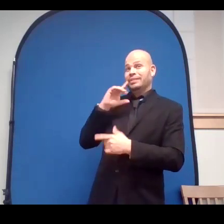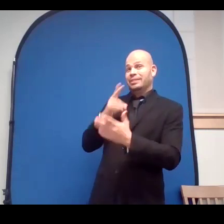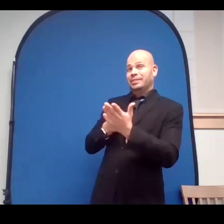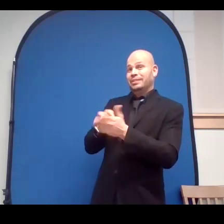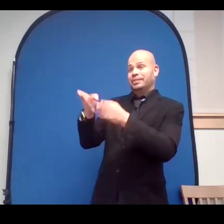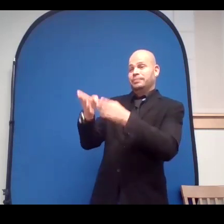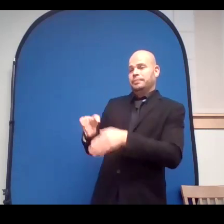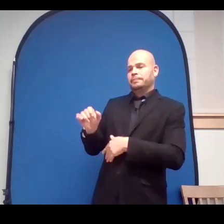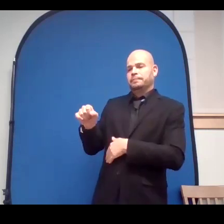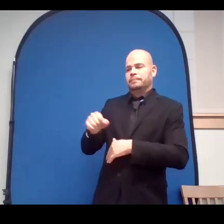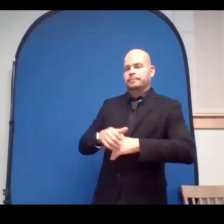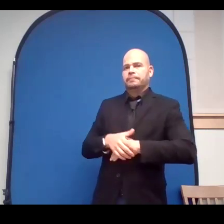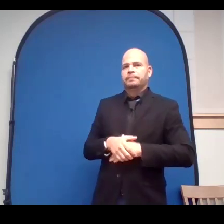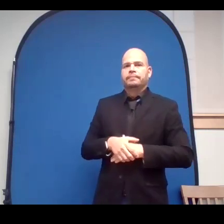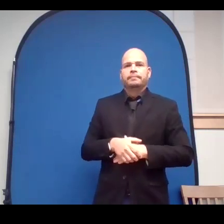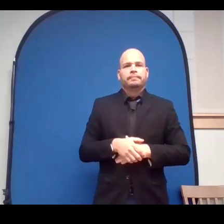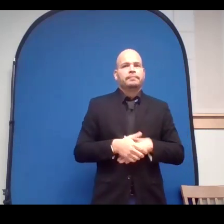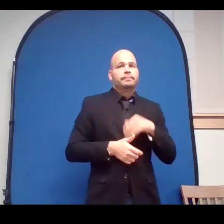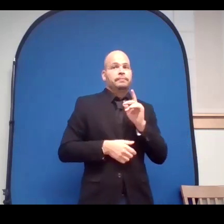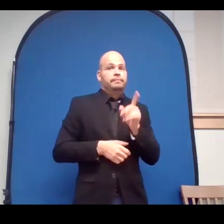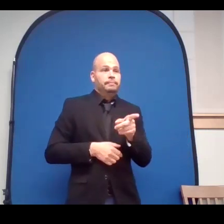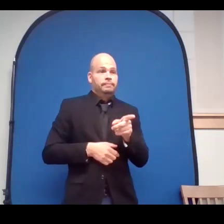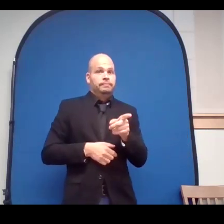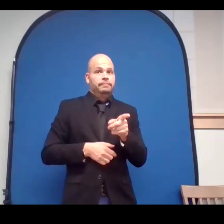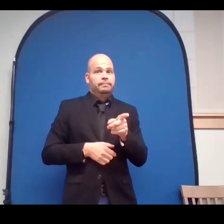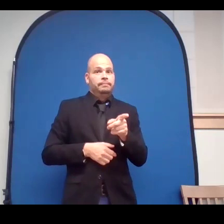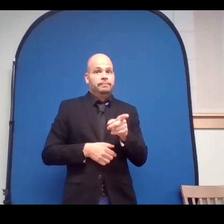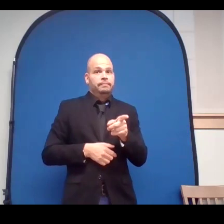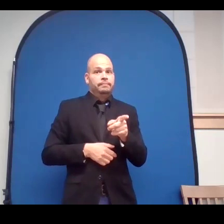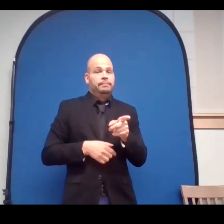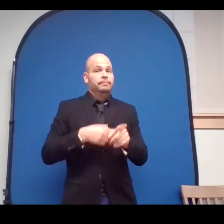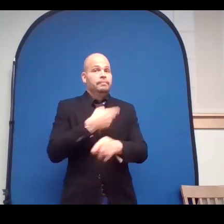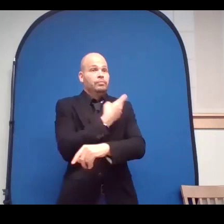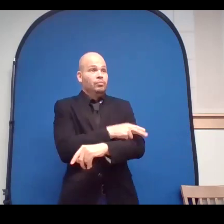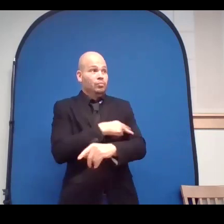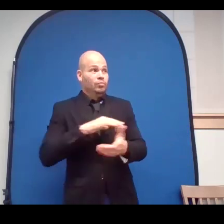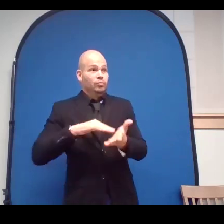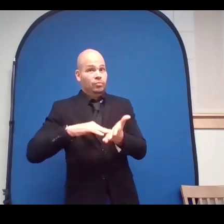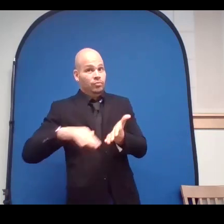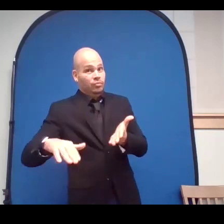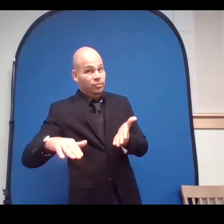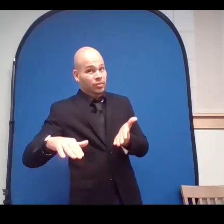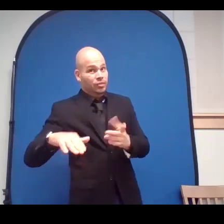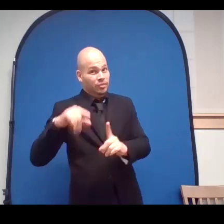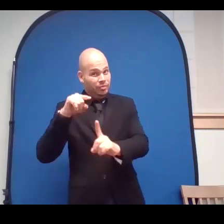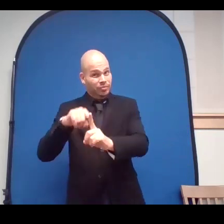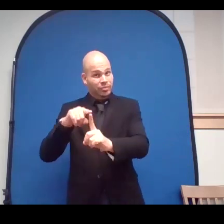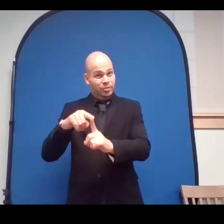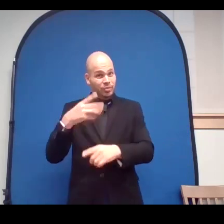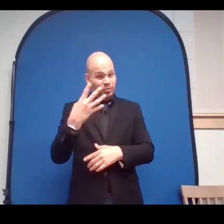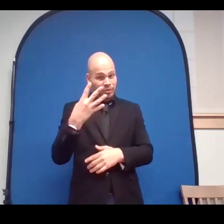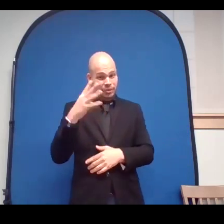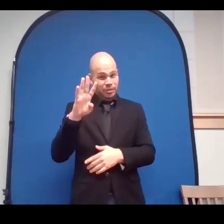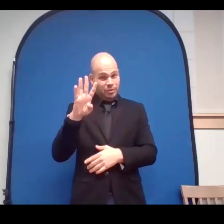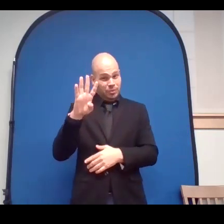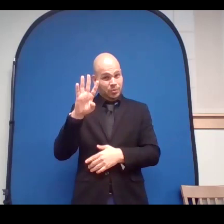contacts with Robert Card between the time of his release from Four Winds to